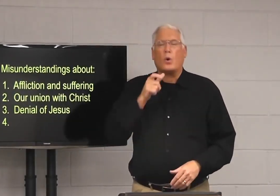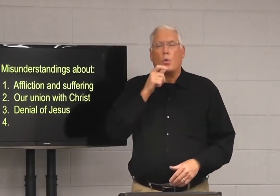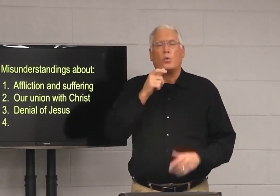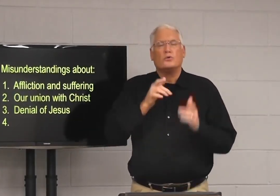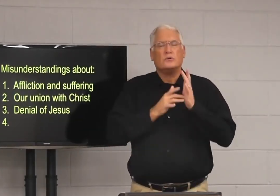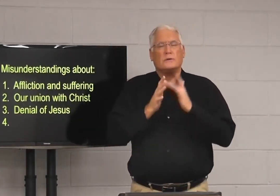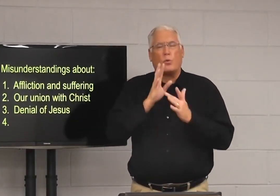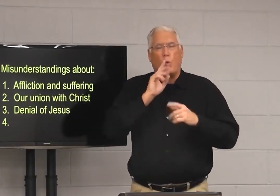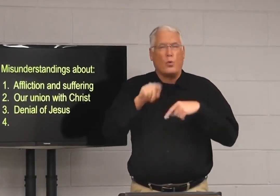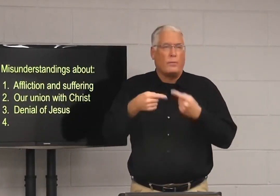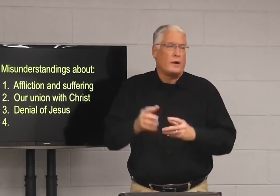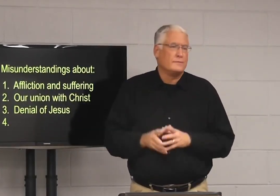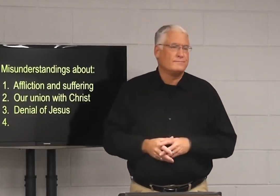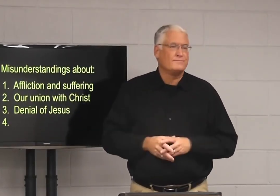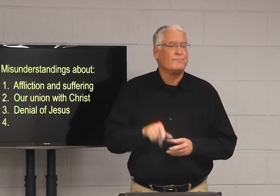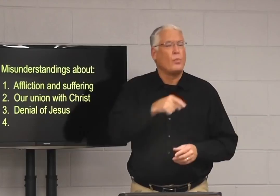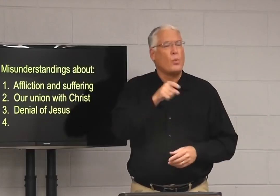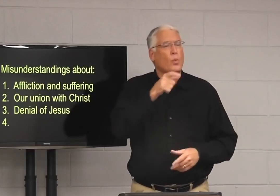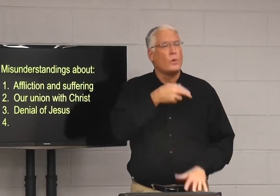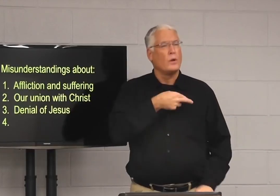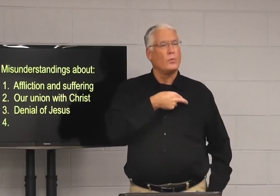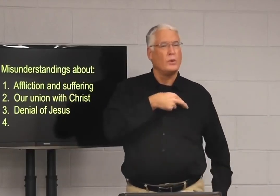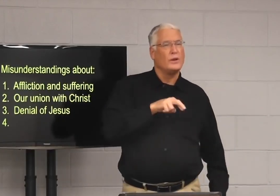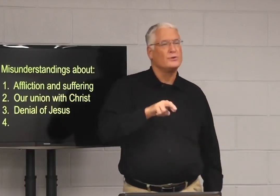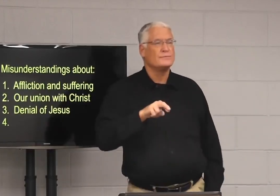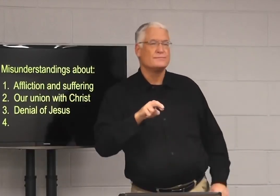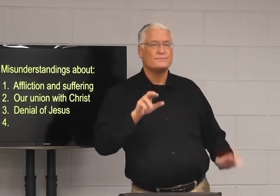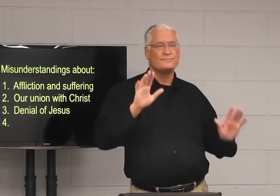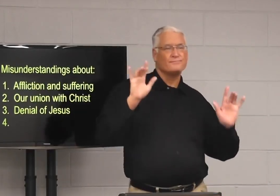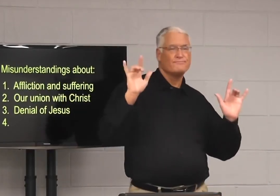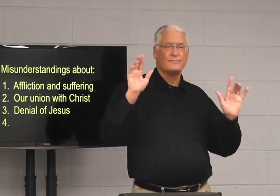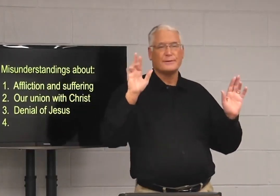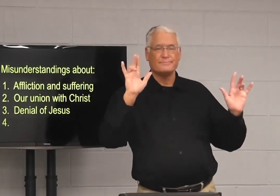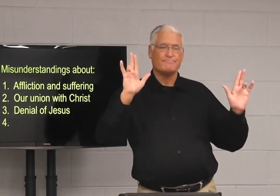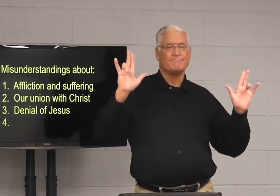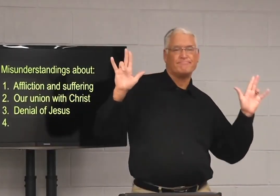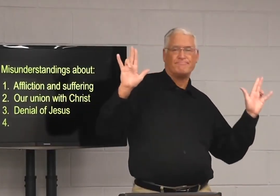Father. Who is Jesus talking about? Those who were religious